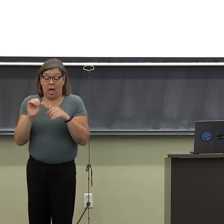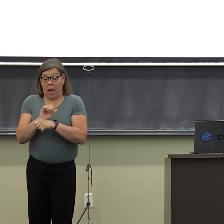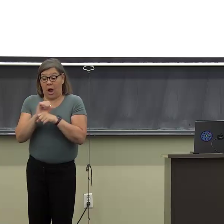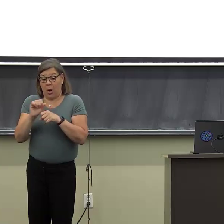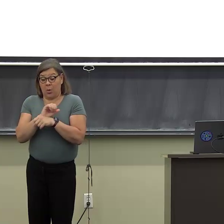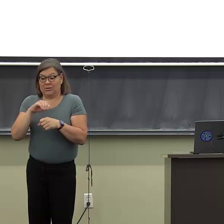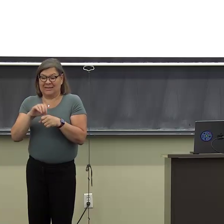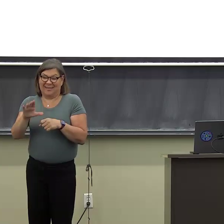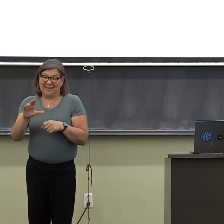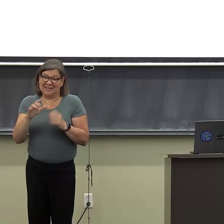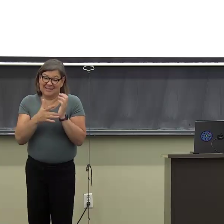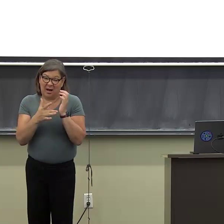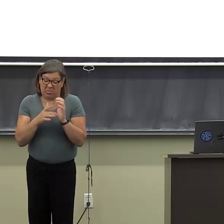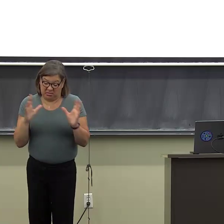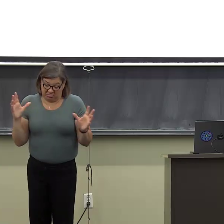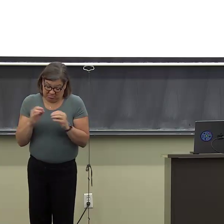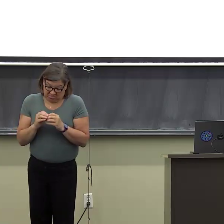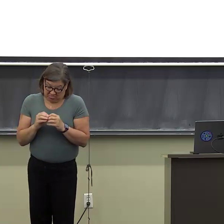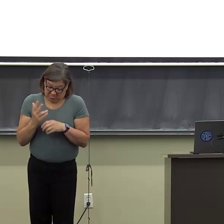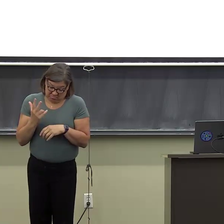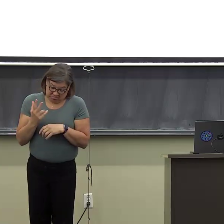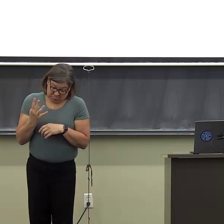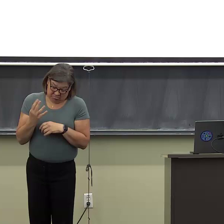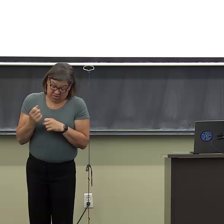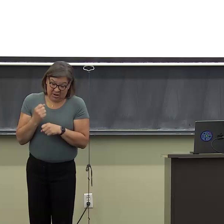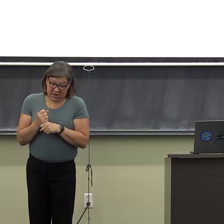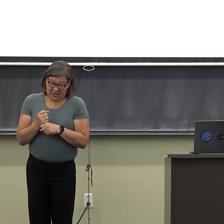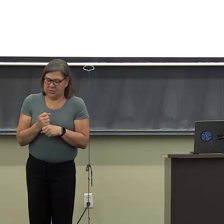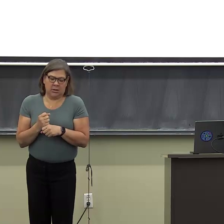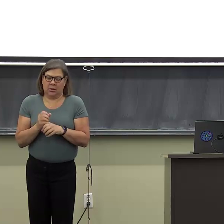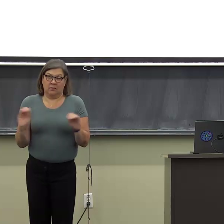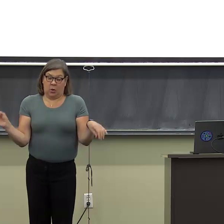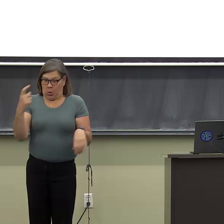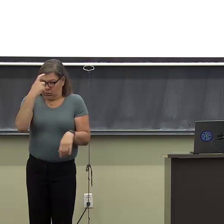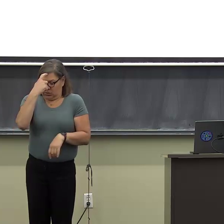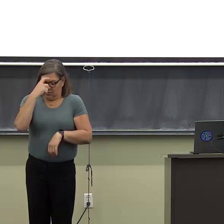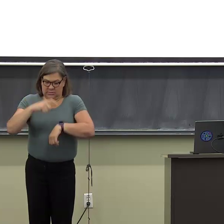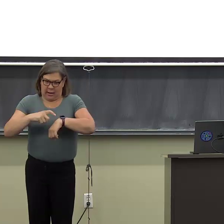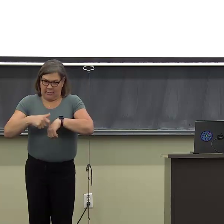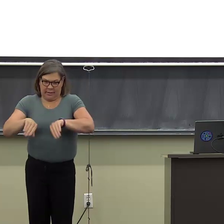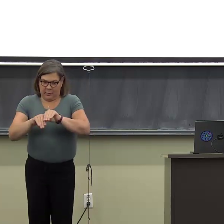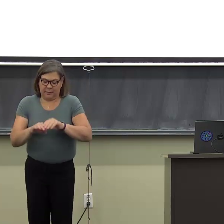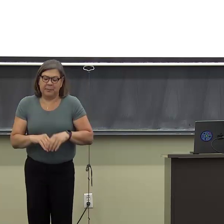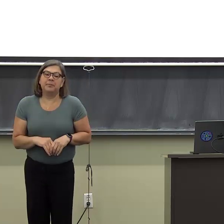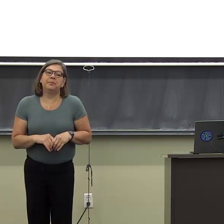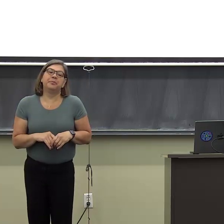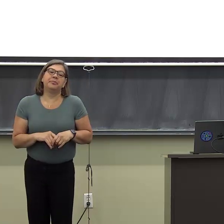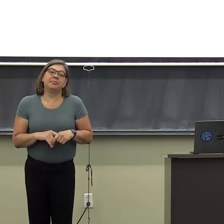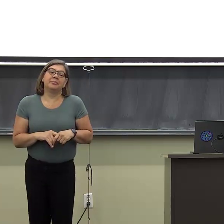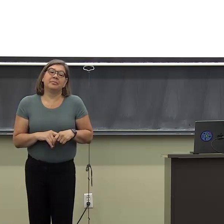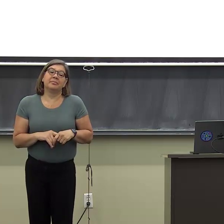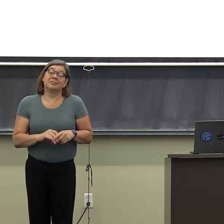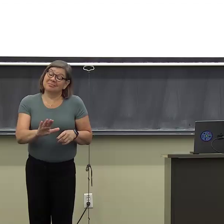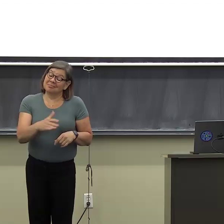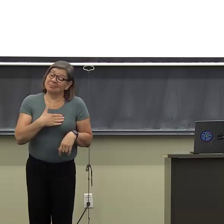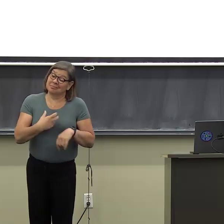this topic for the last maybe 3-4 years. I'm losing a sense of time. And it has been really hard